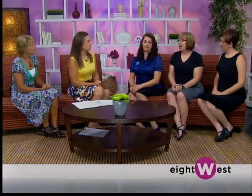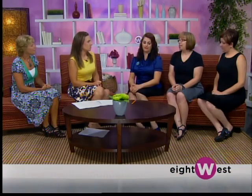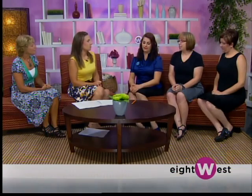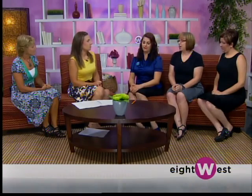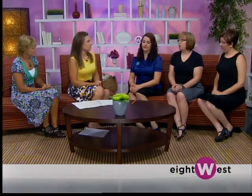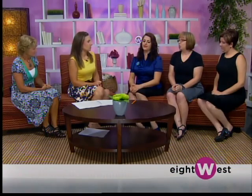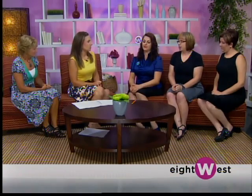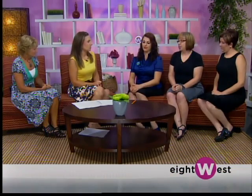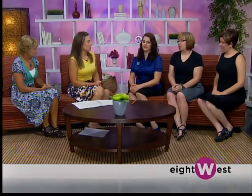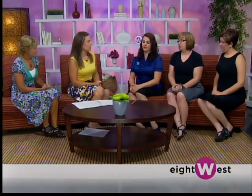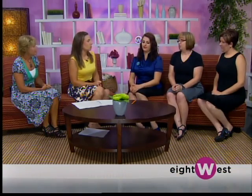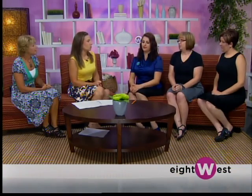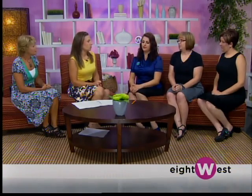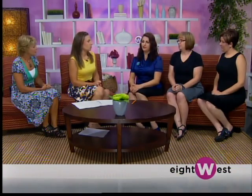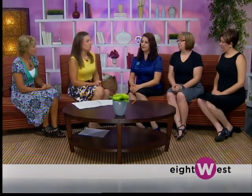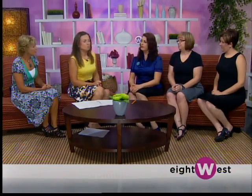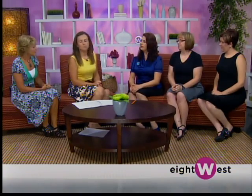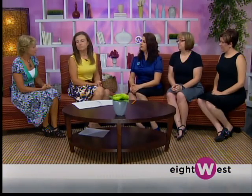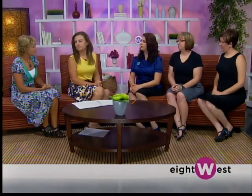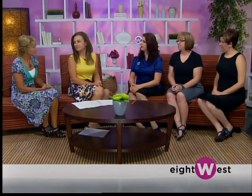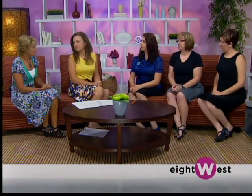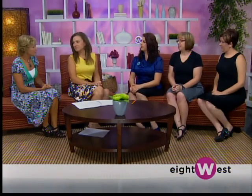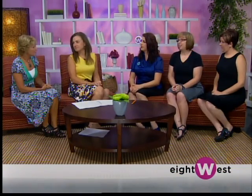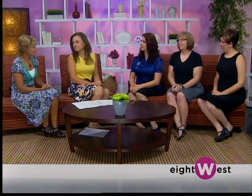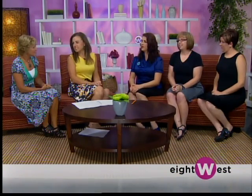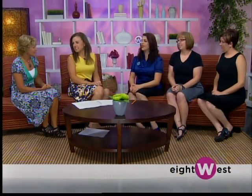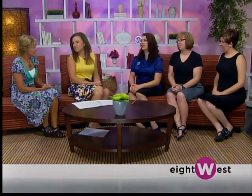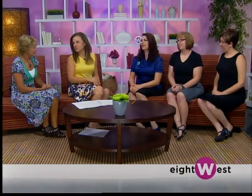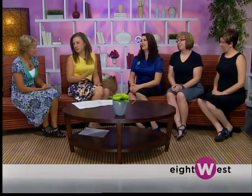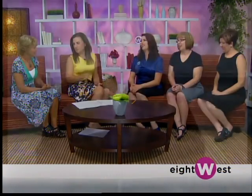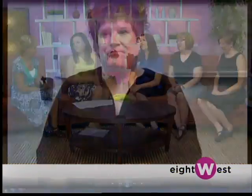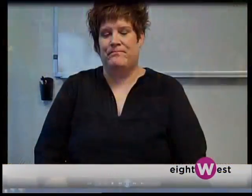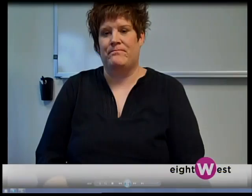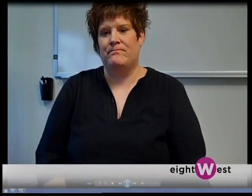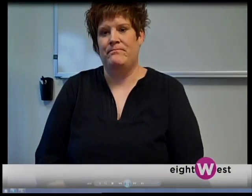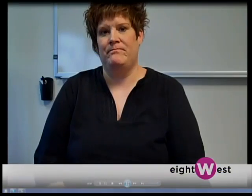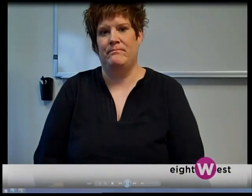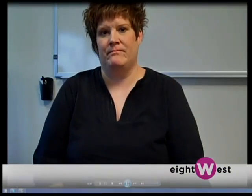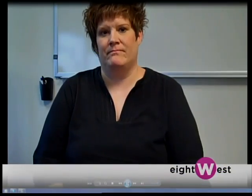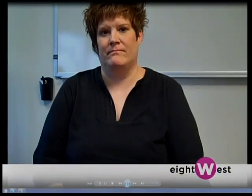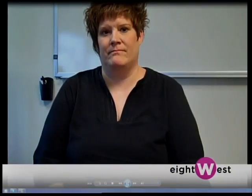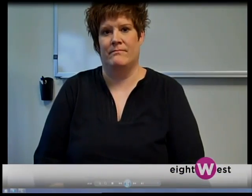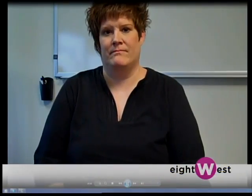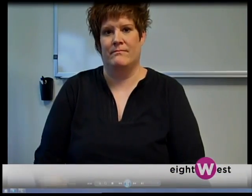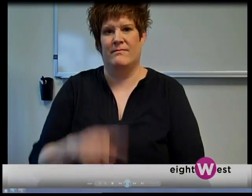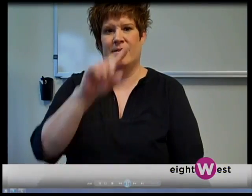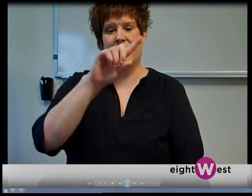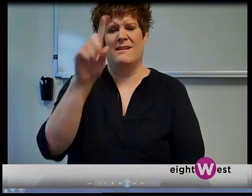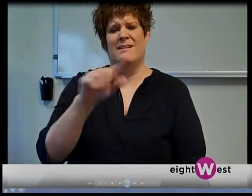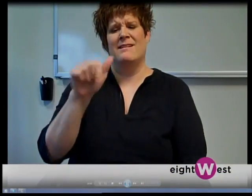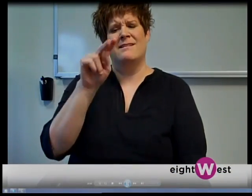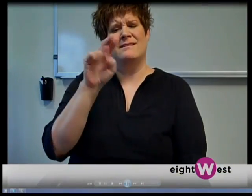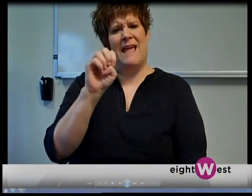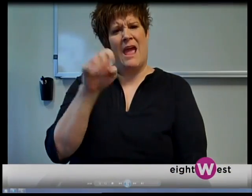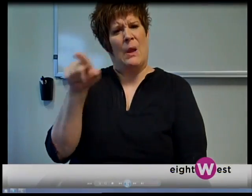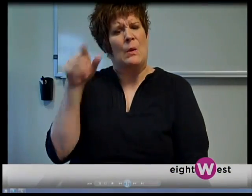I love what I do. There are not many careers where you can say that. It's a great spot to be in. Now, we have some video we're looking at, and so you'll sit